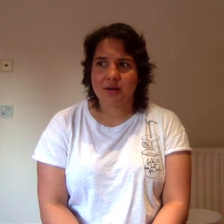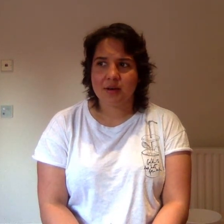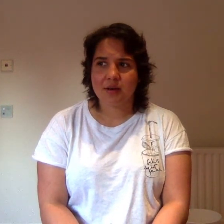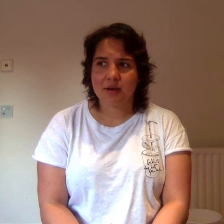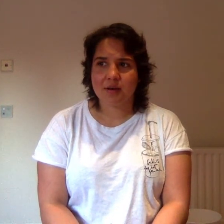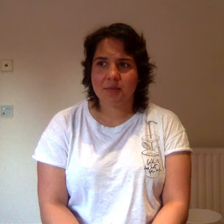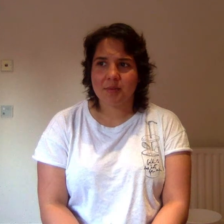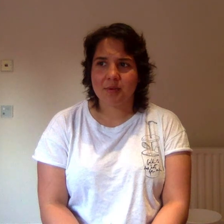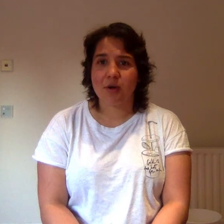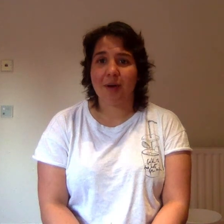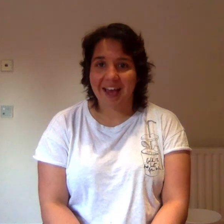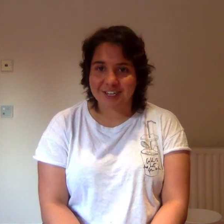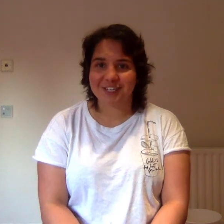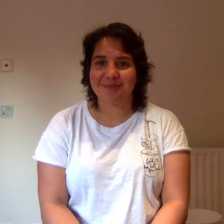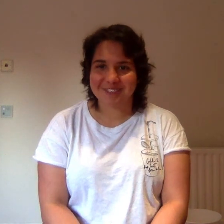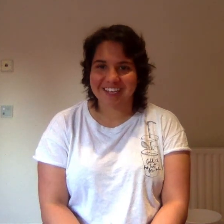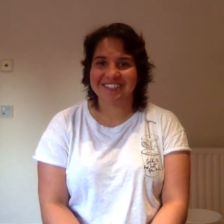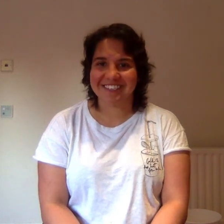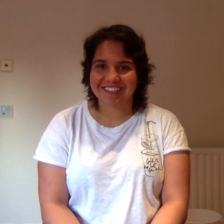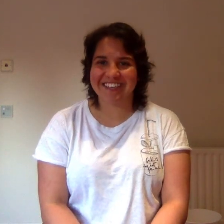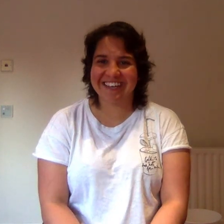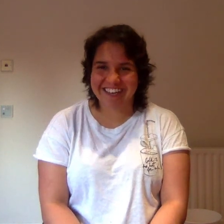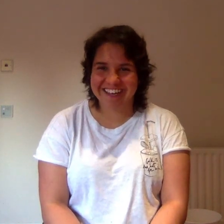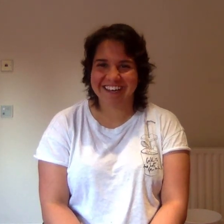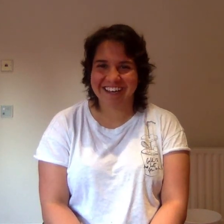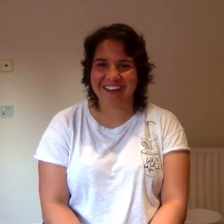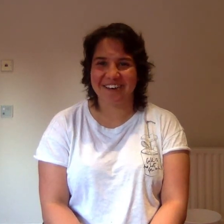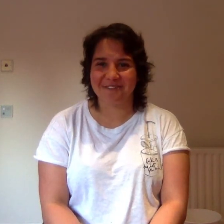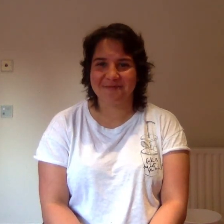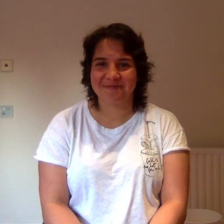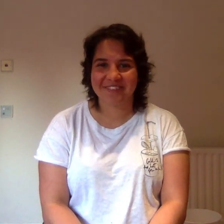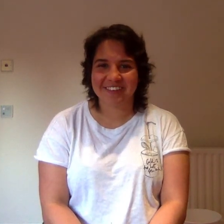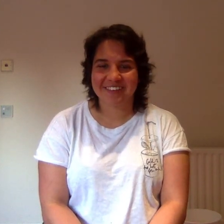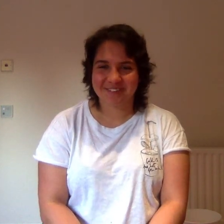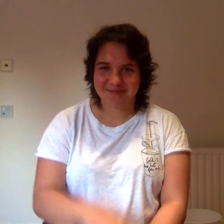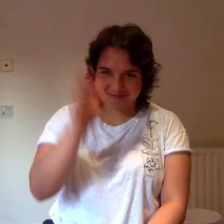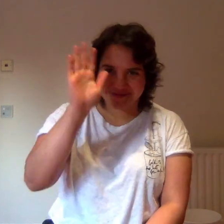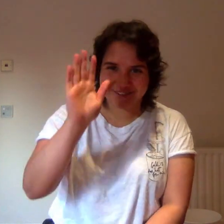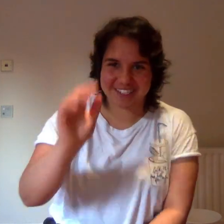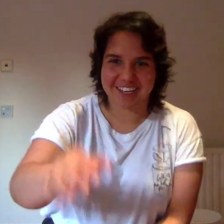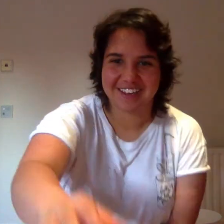I can't remember, hand shapes, that's it. See ya.